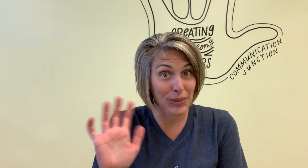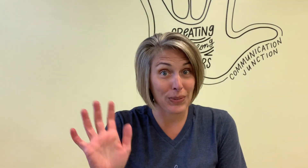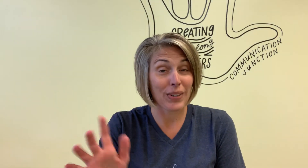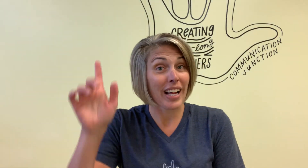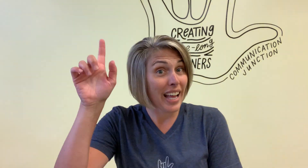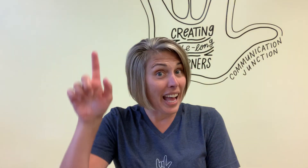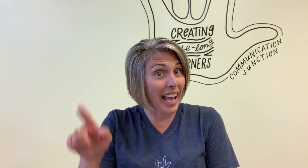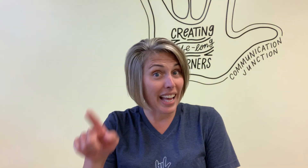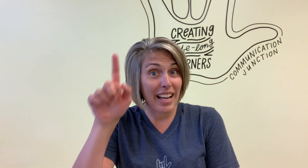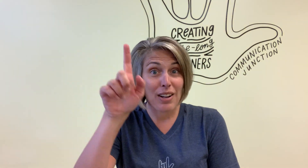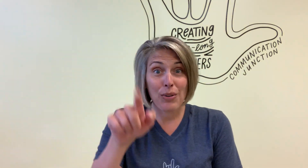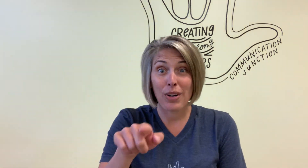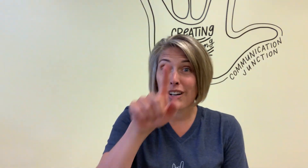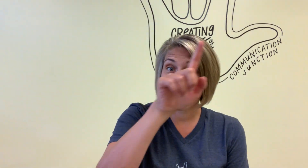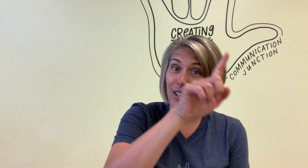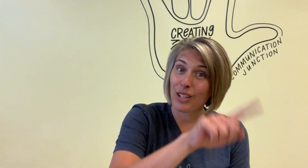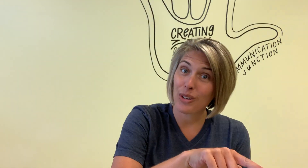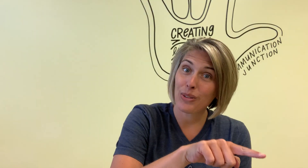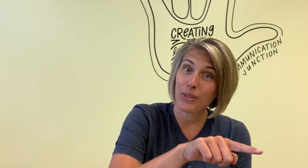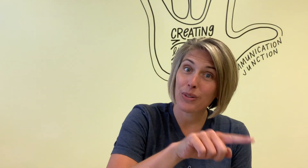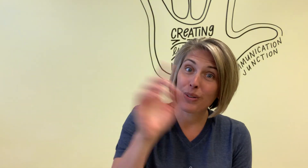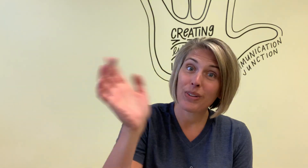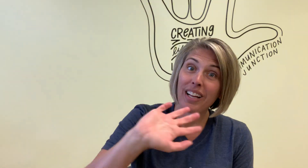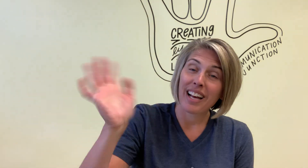Hello, how are you?